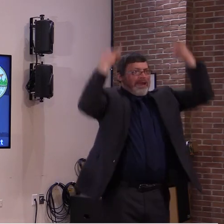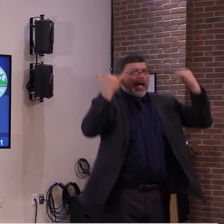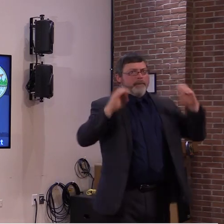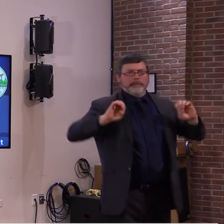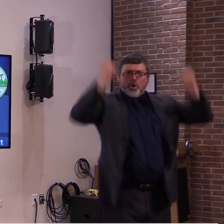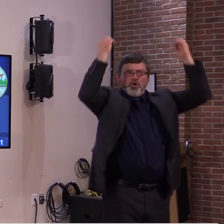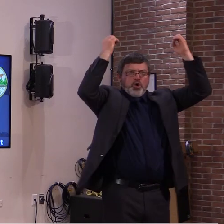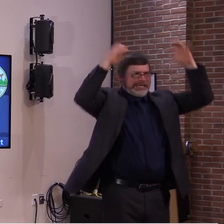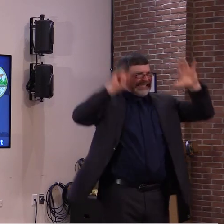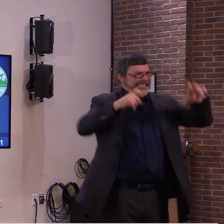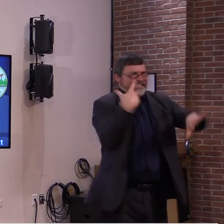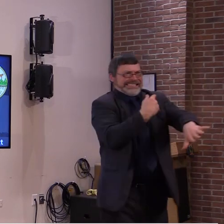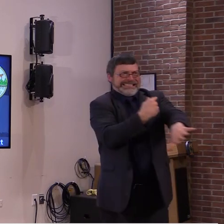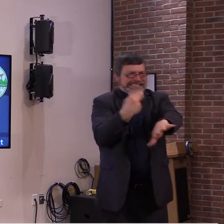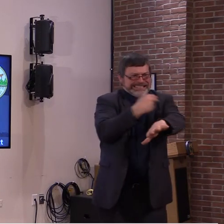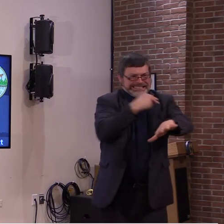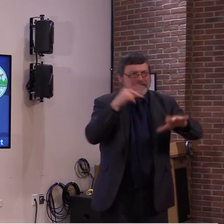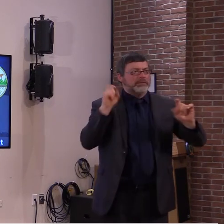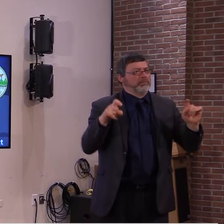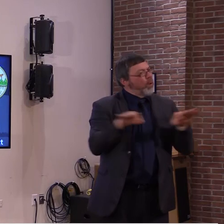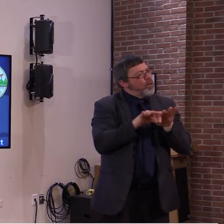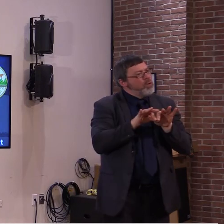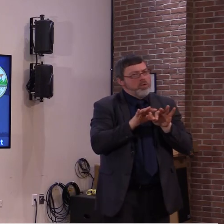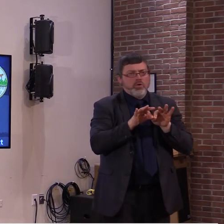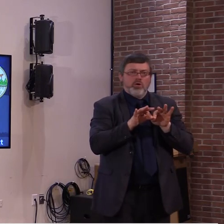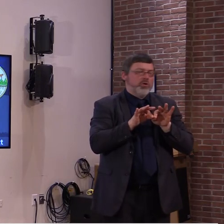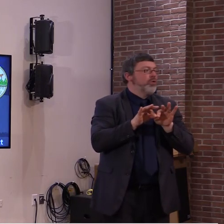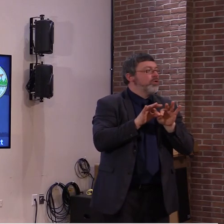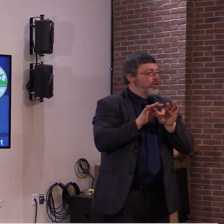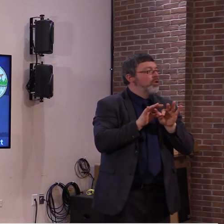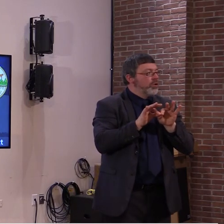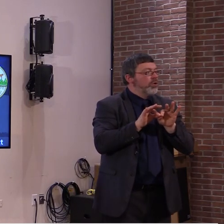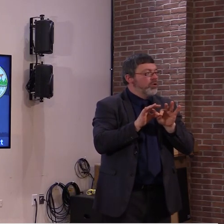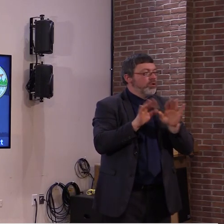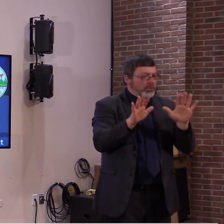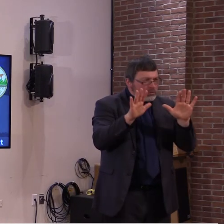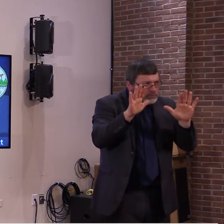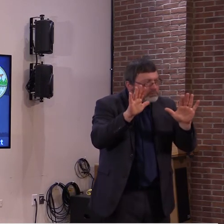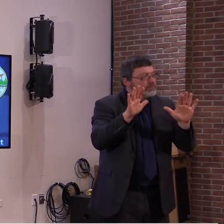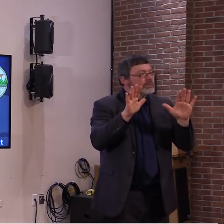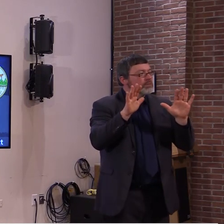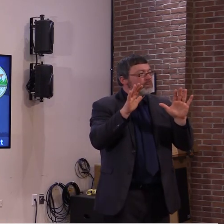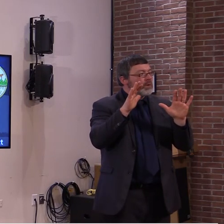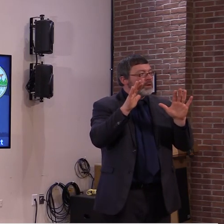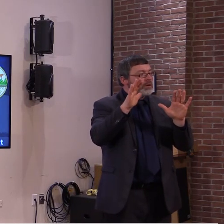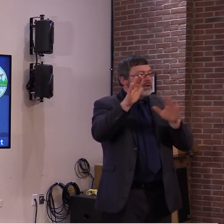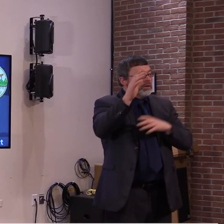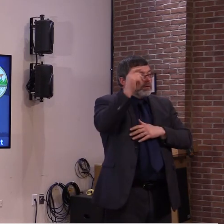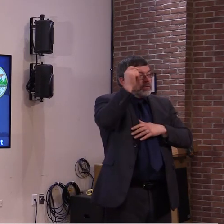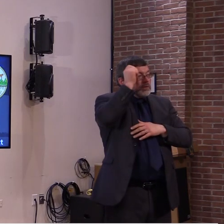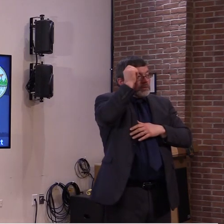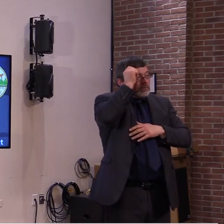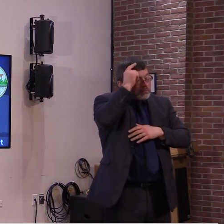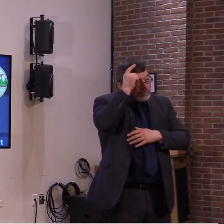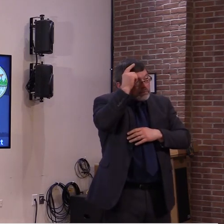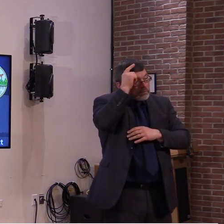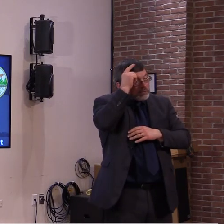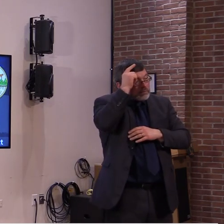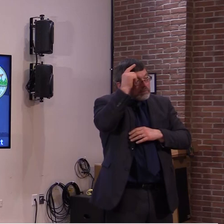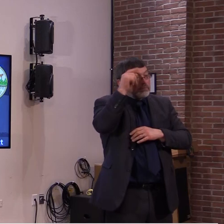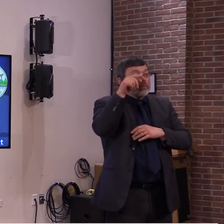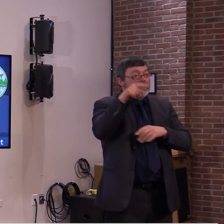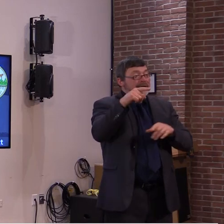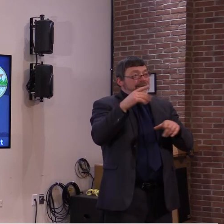long-term care facilities are very dedicated to the population they serve. We all know they don't get paid